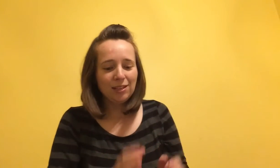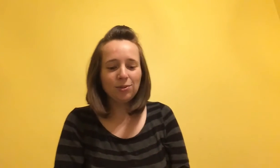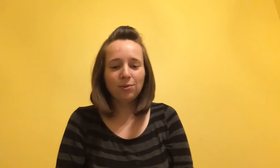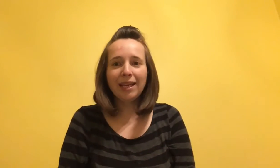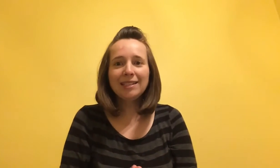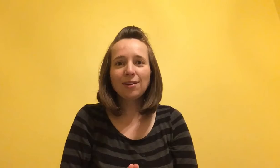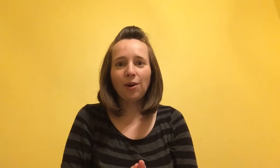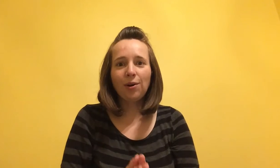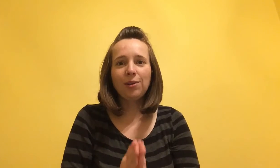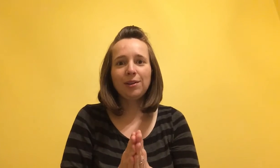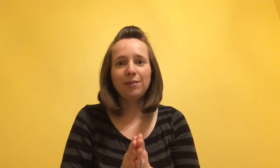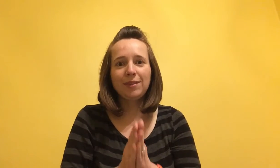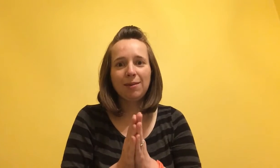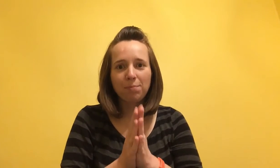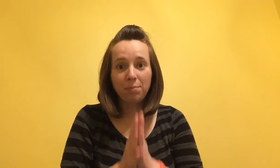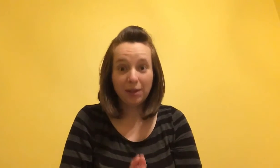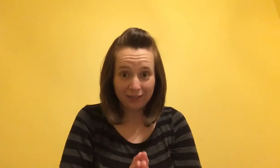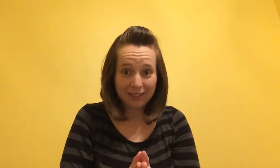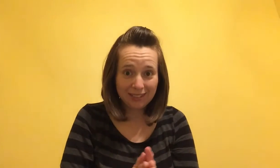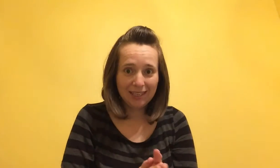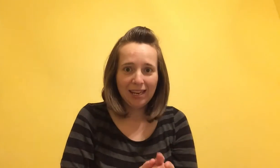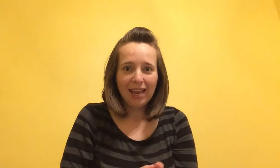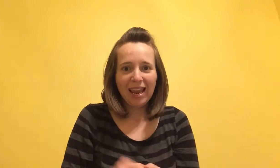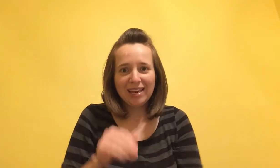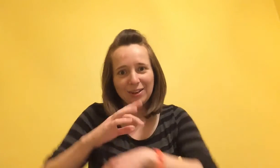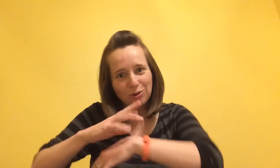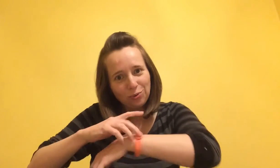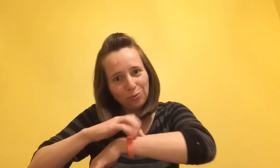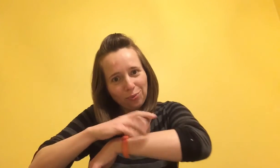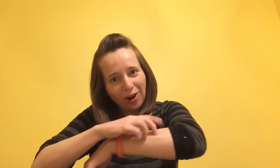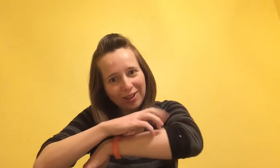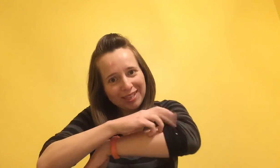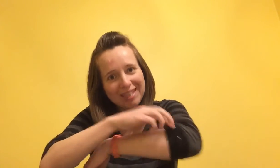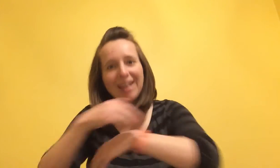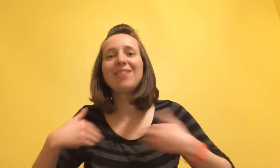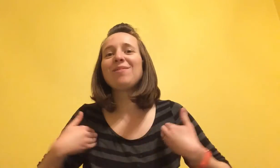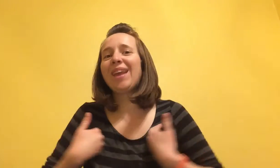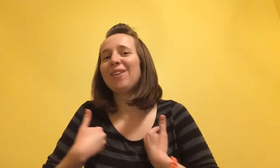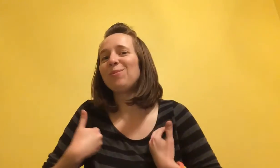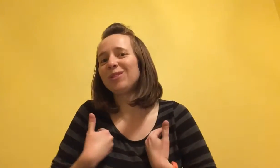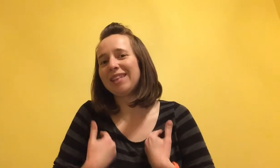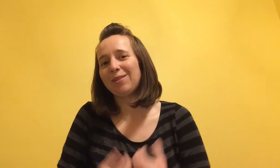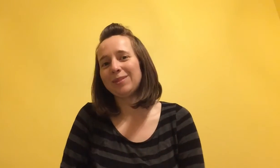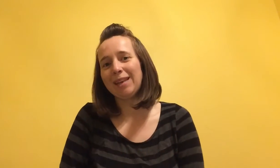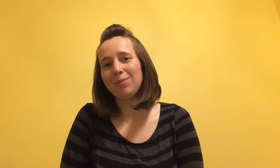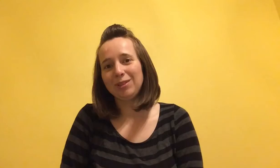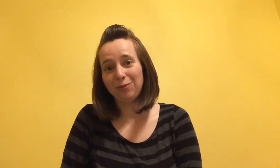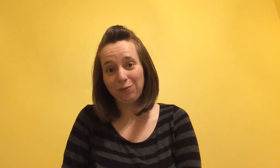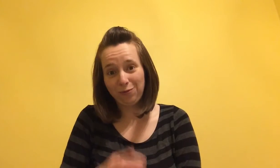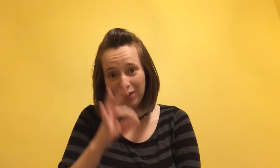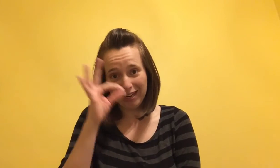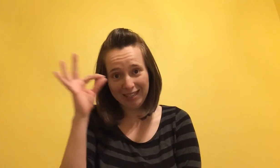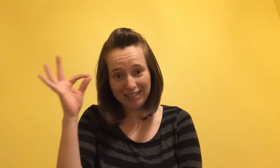So that's all of the bugs and crawly kind of animals that I was able to find.